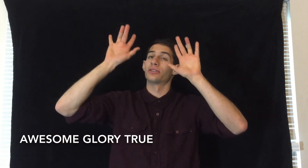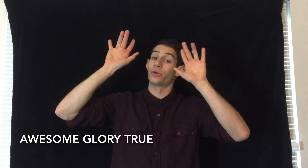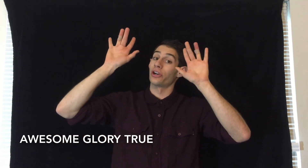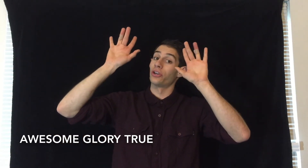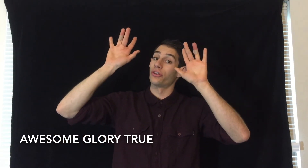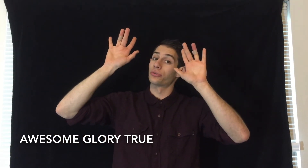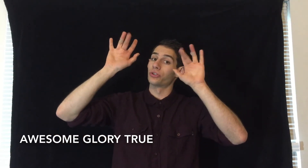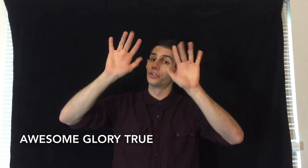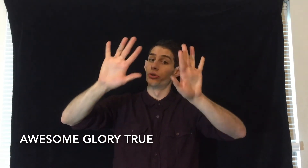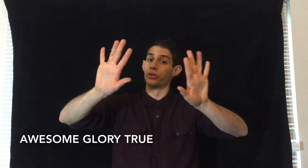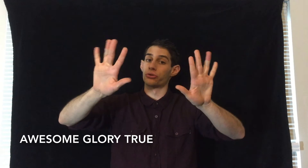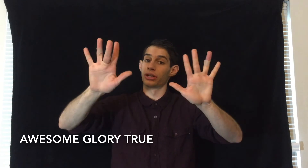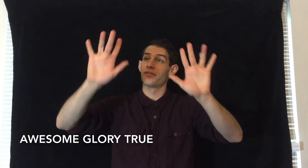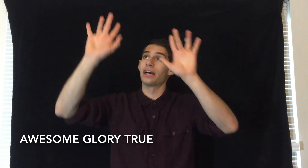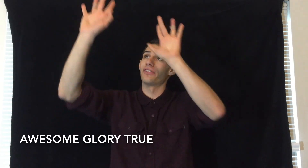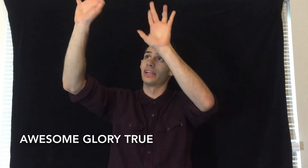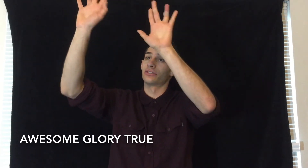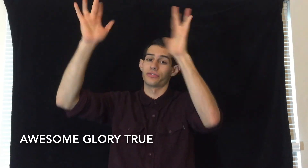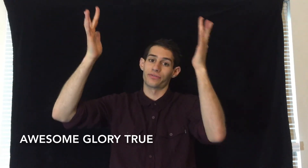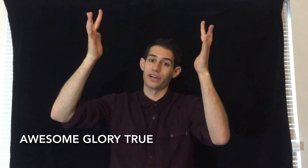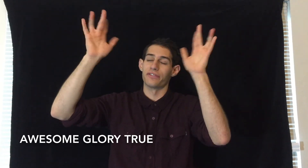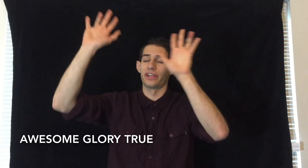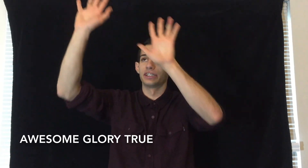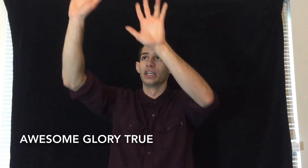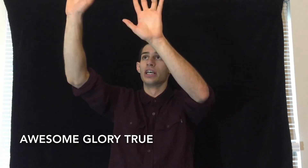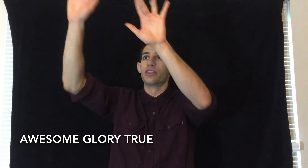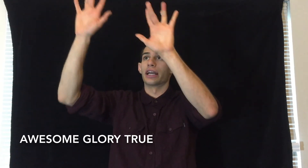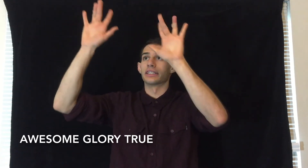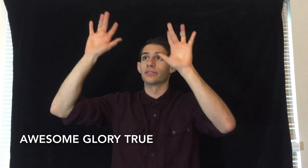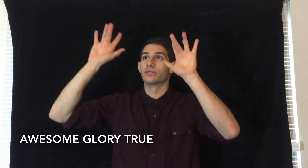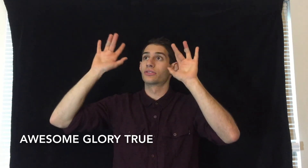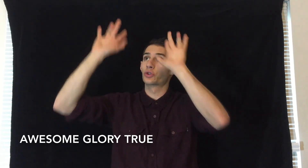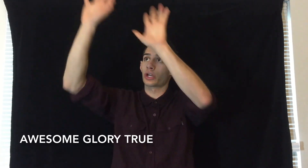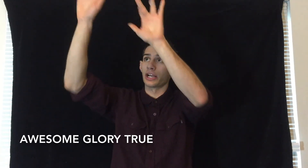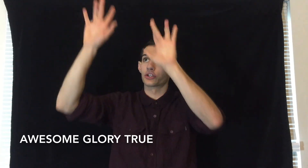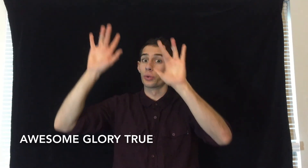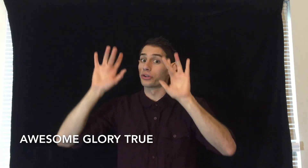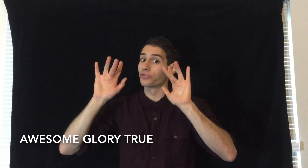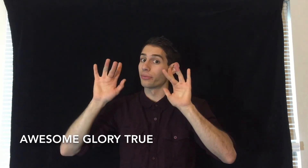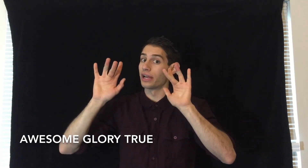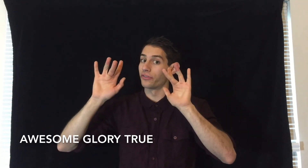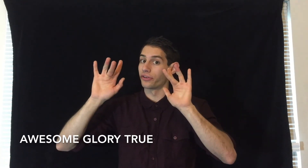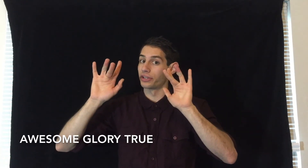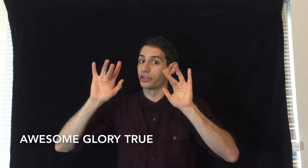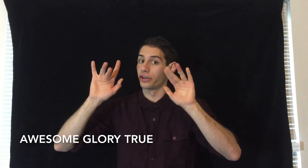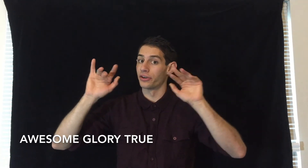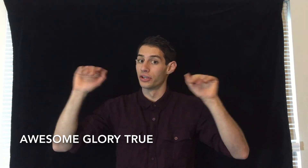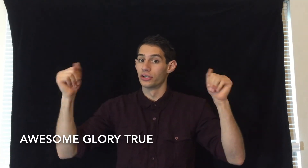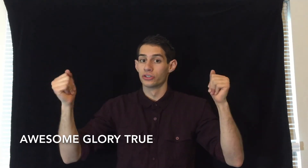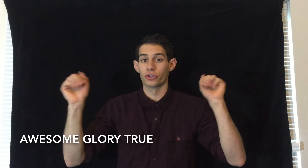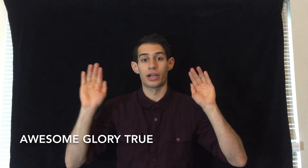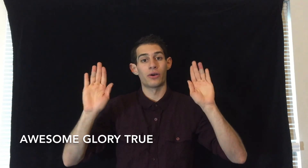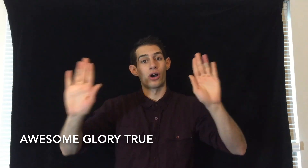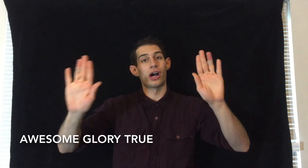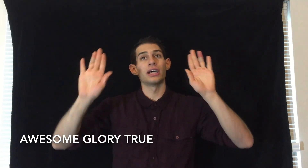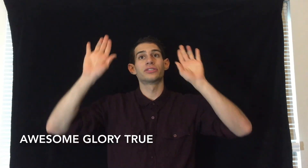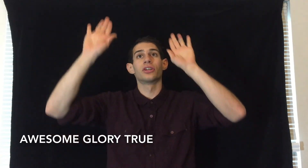We already know this one too. The 25 hands or 5 hands that kind of twinkle from heaven right there. So how